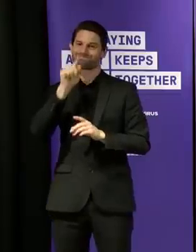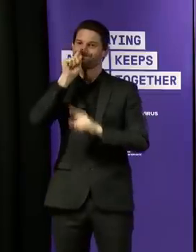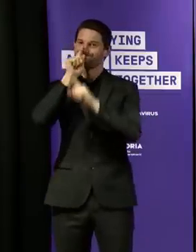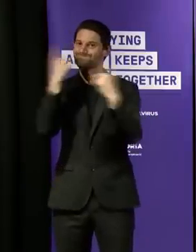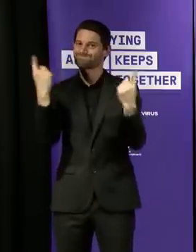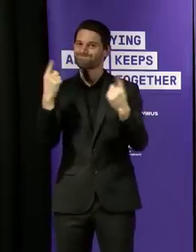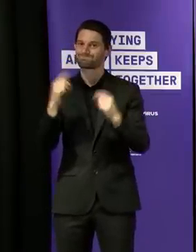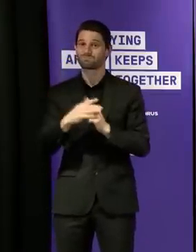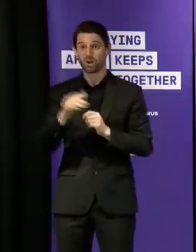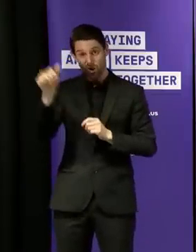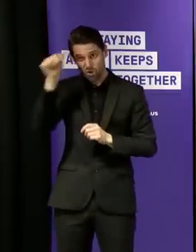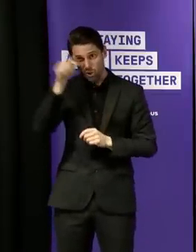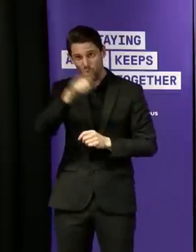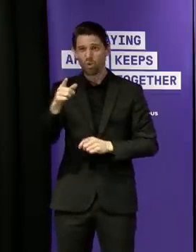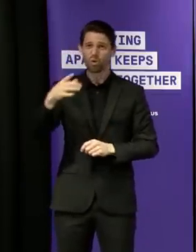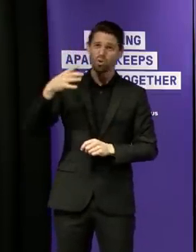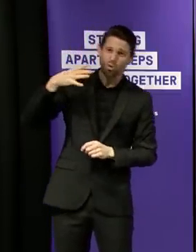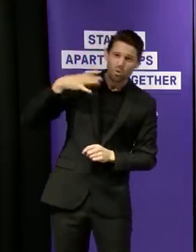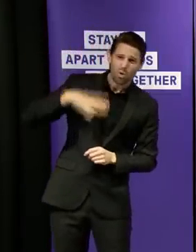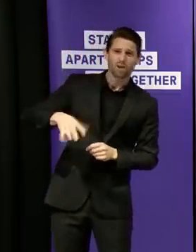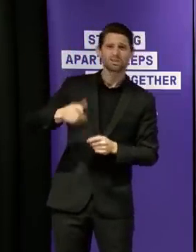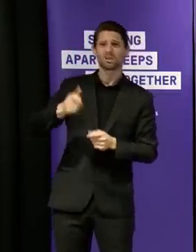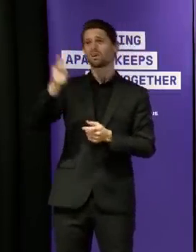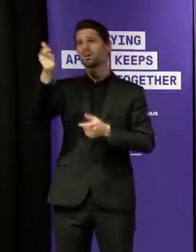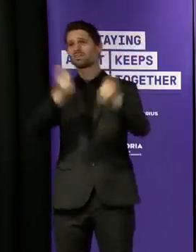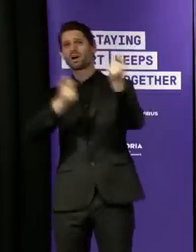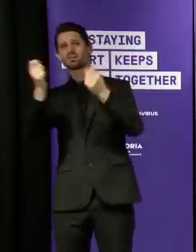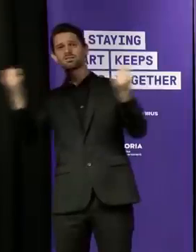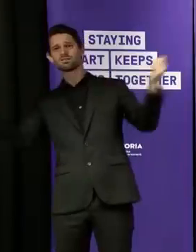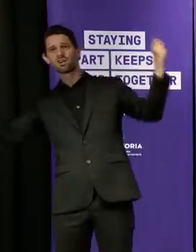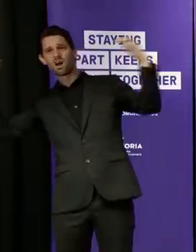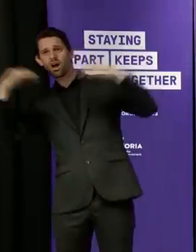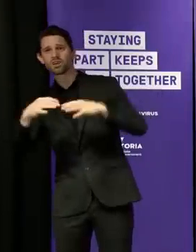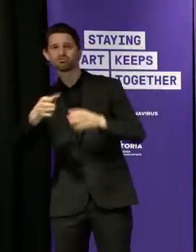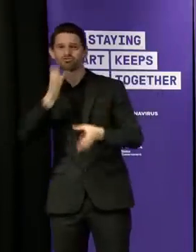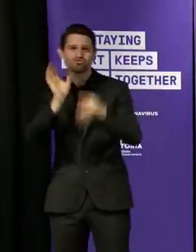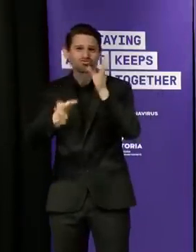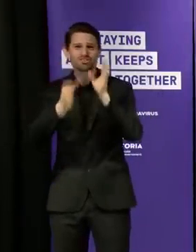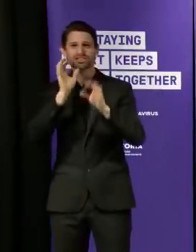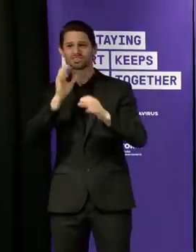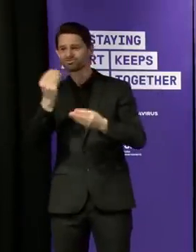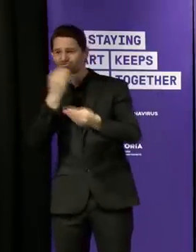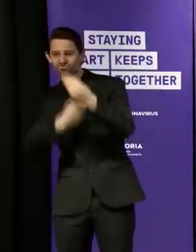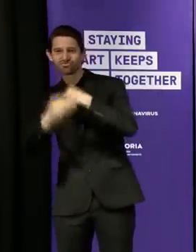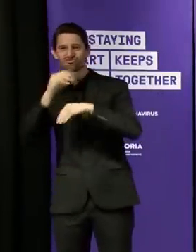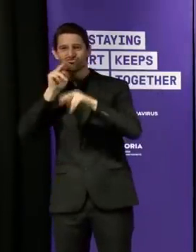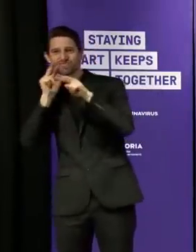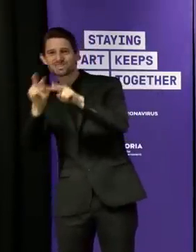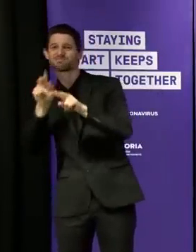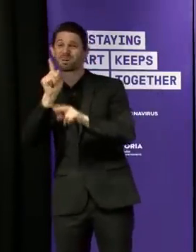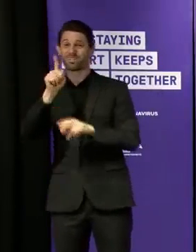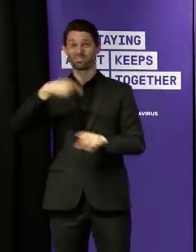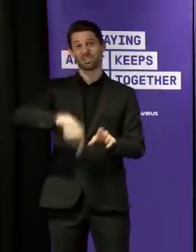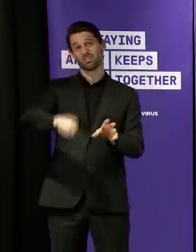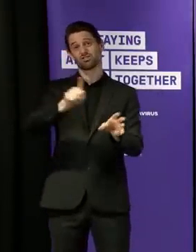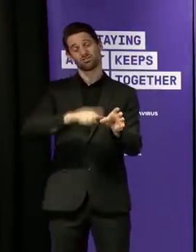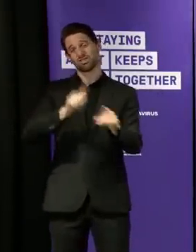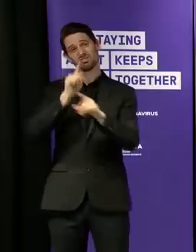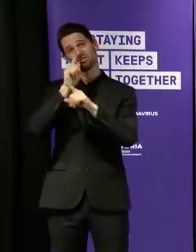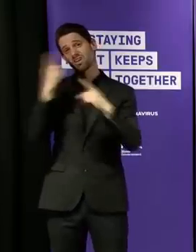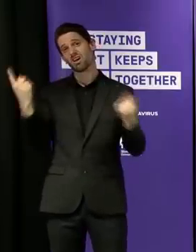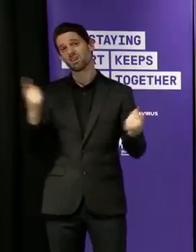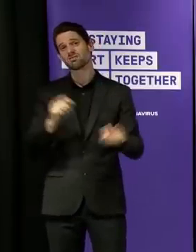final or any other reason until we take that further step. Entitles you